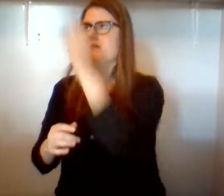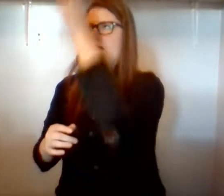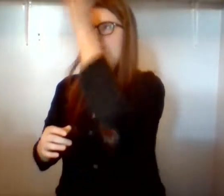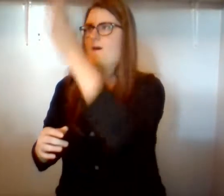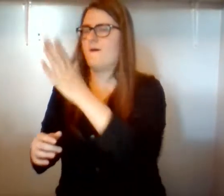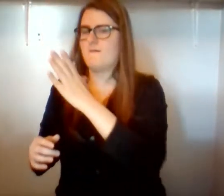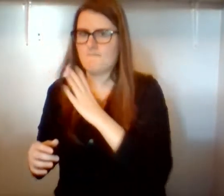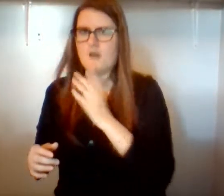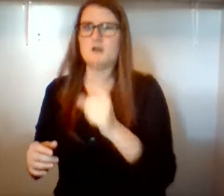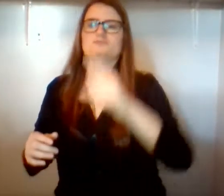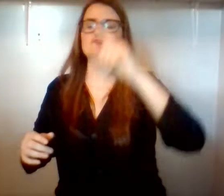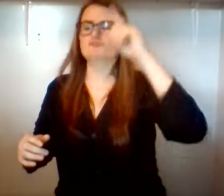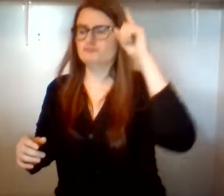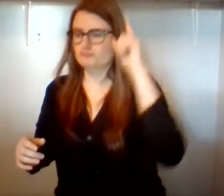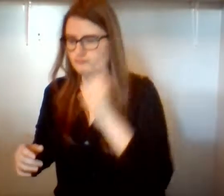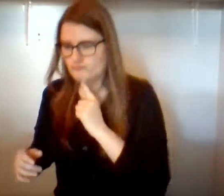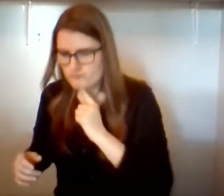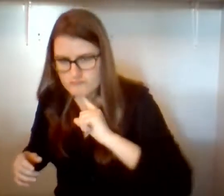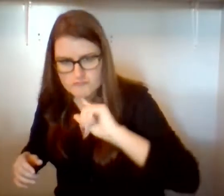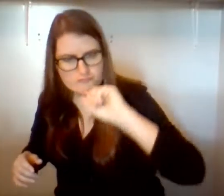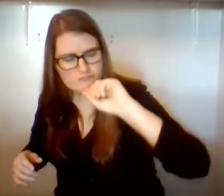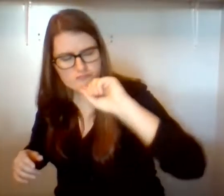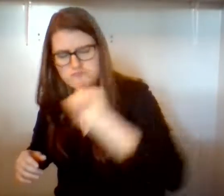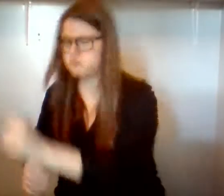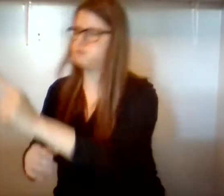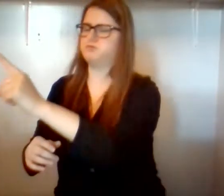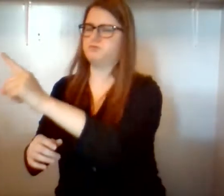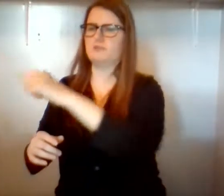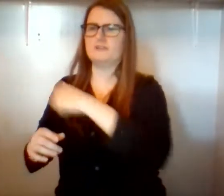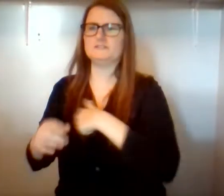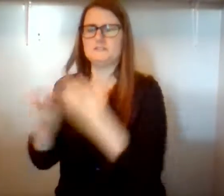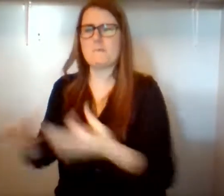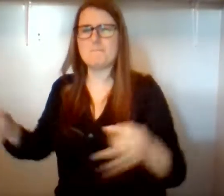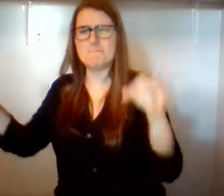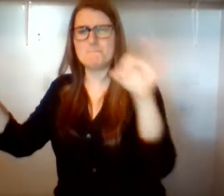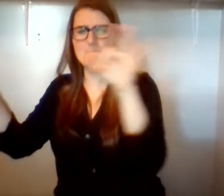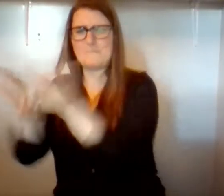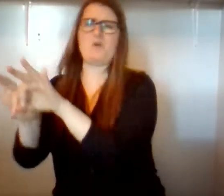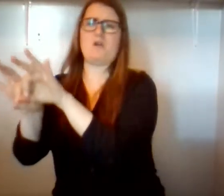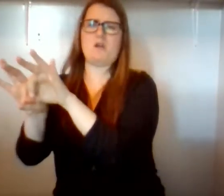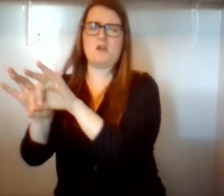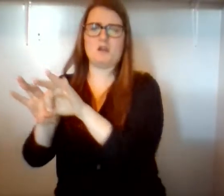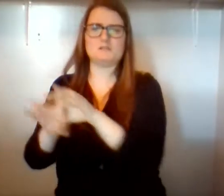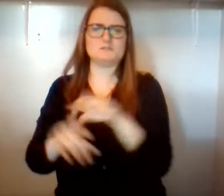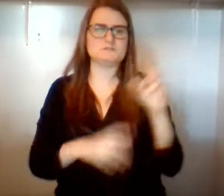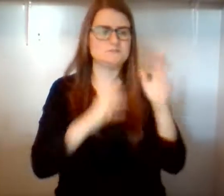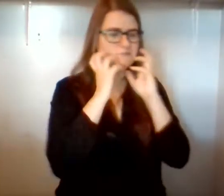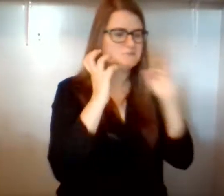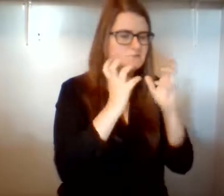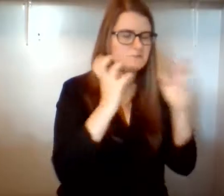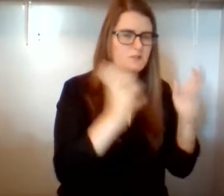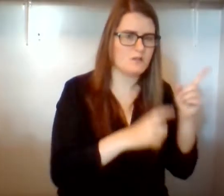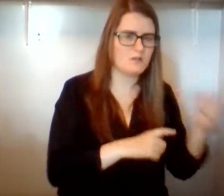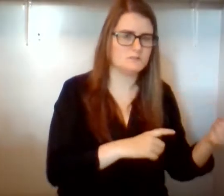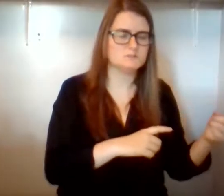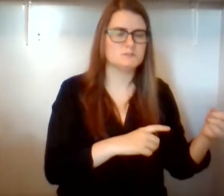to just, I mean, I could scarcely have words for it, that people would contemplate this. Not only